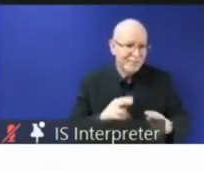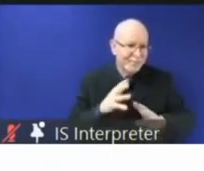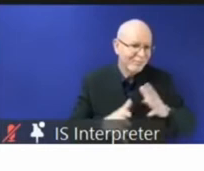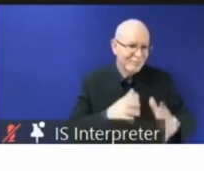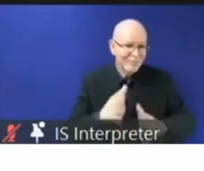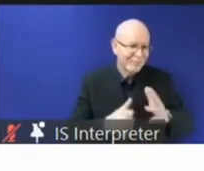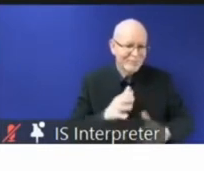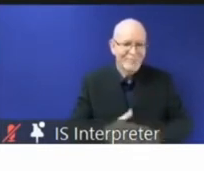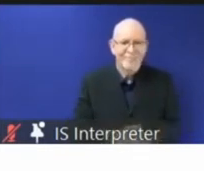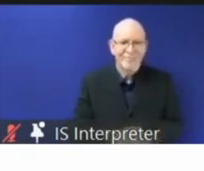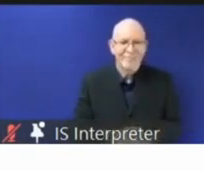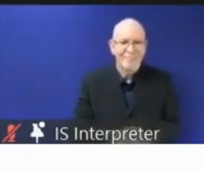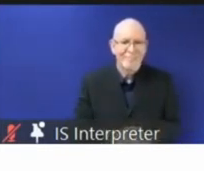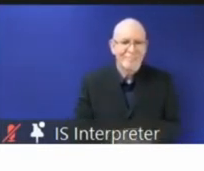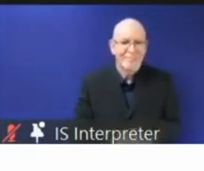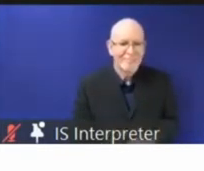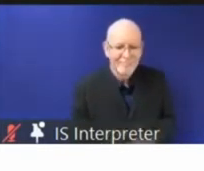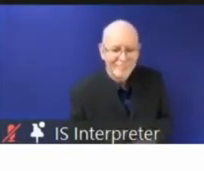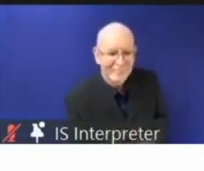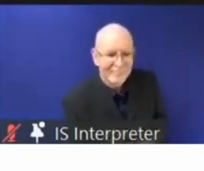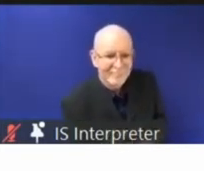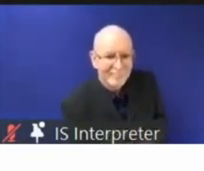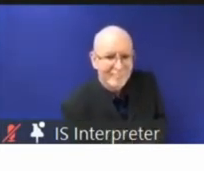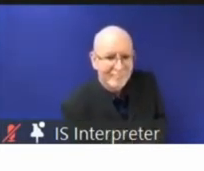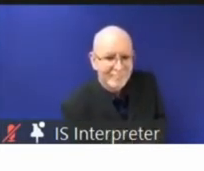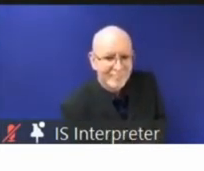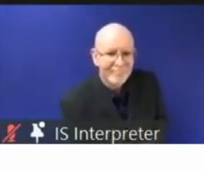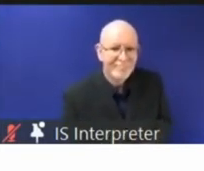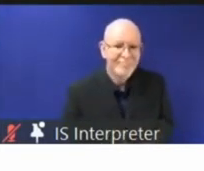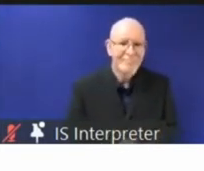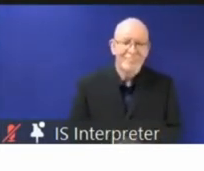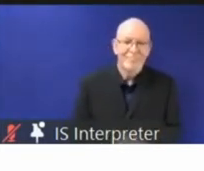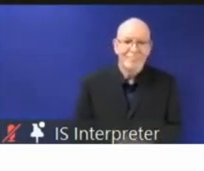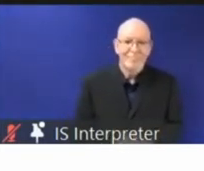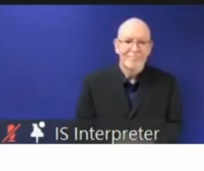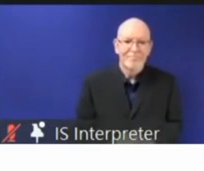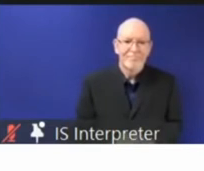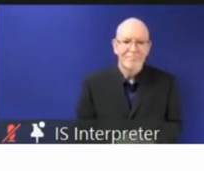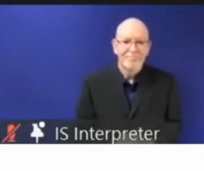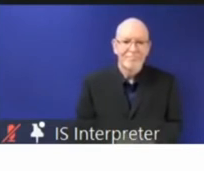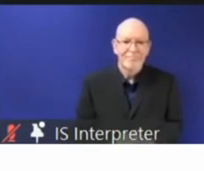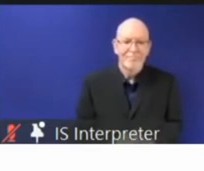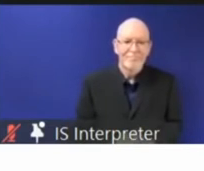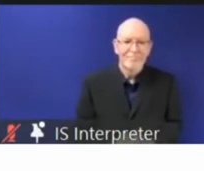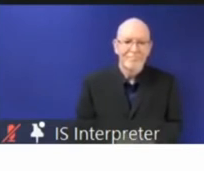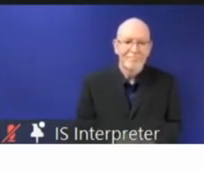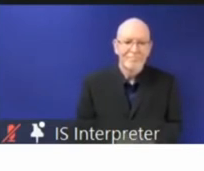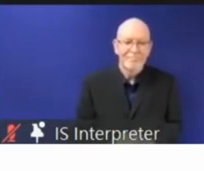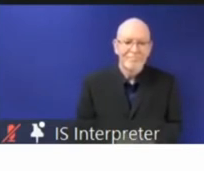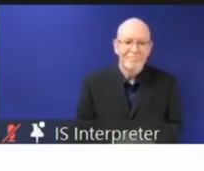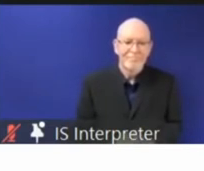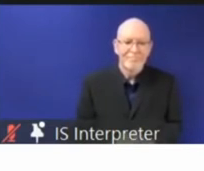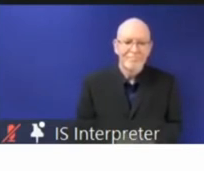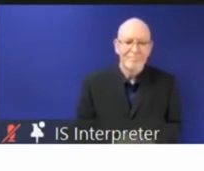Mr. Mark Denmark. Okay. Also, we are using the